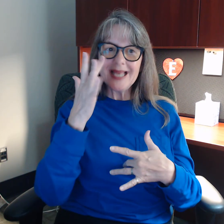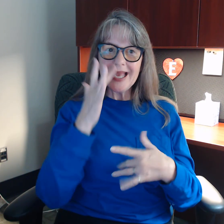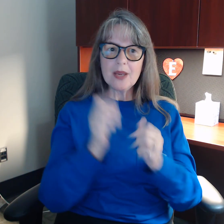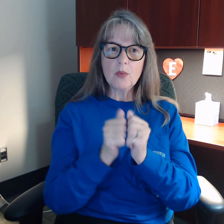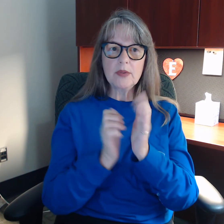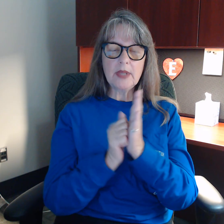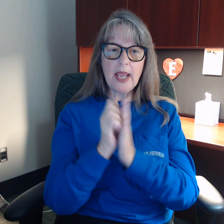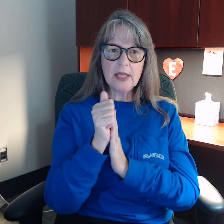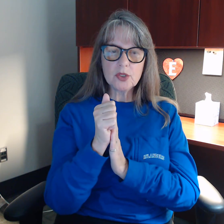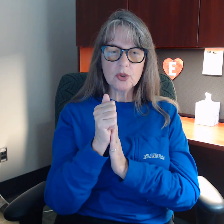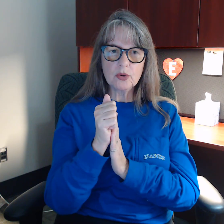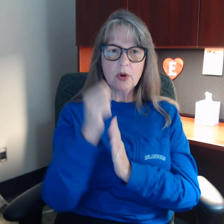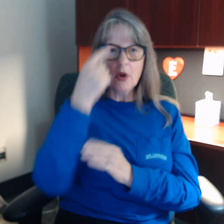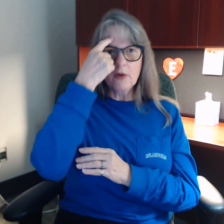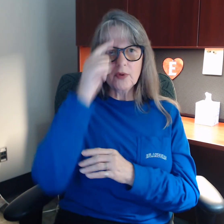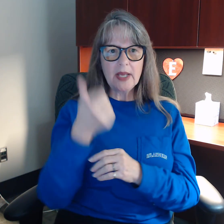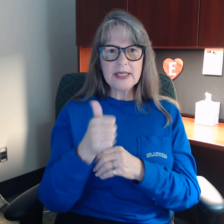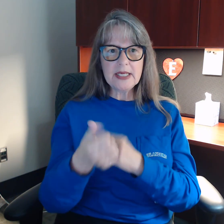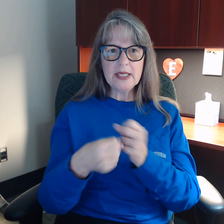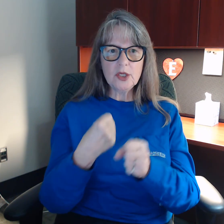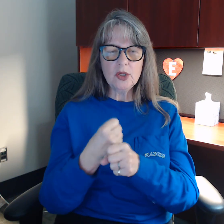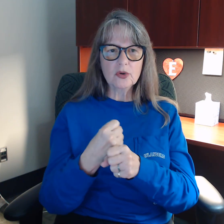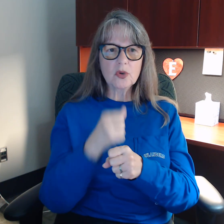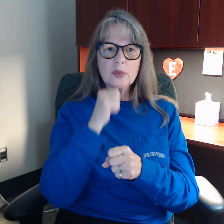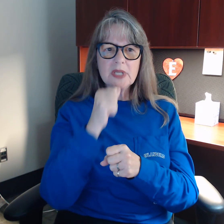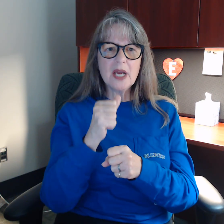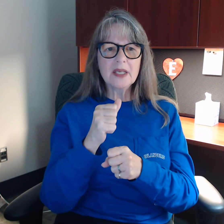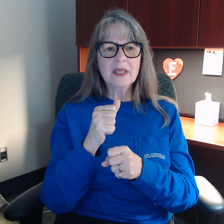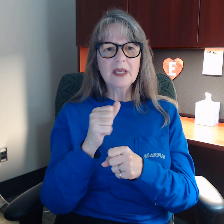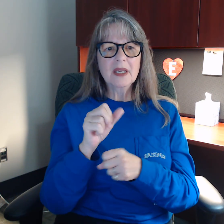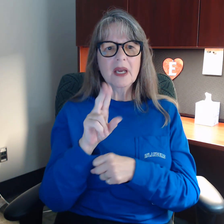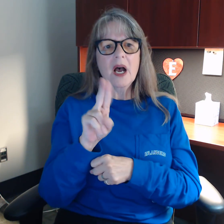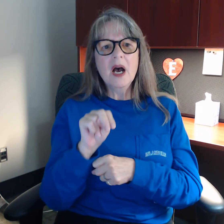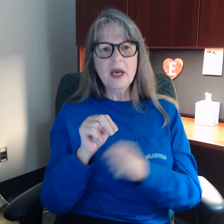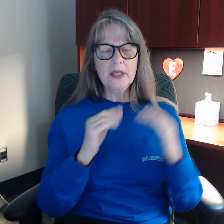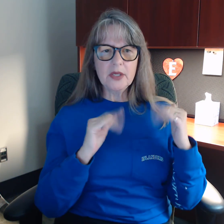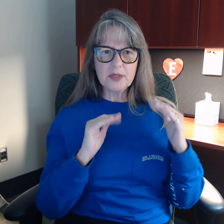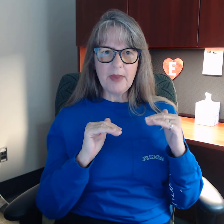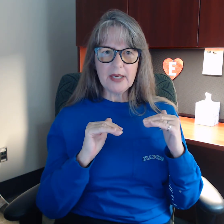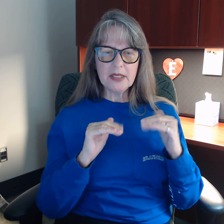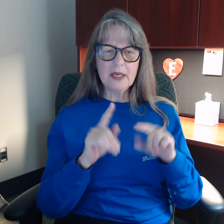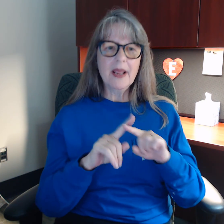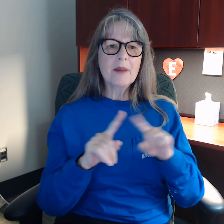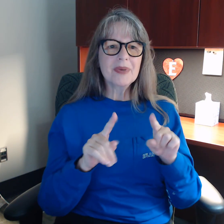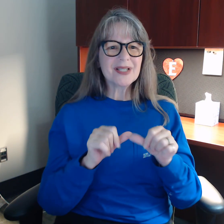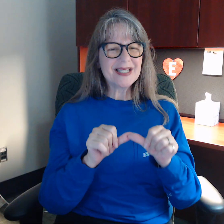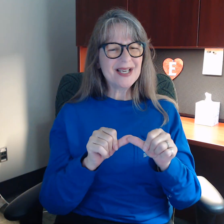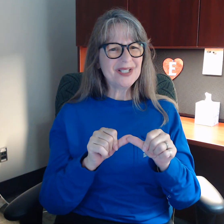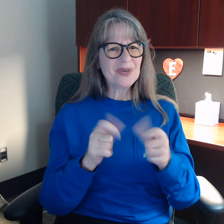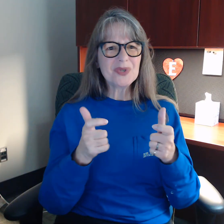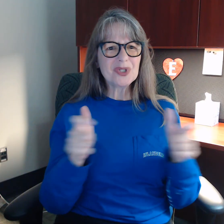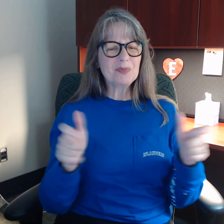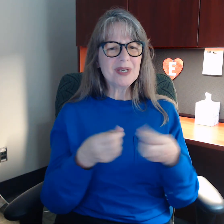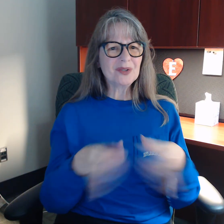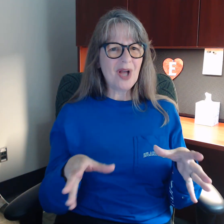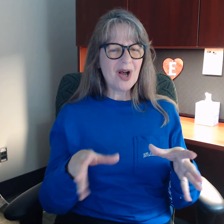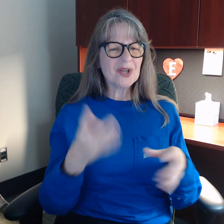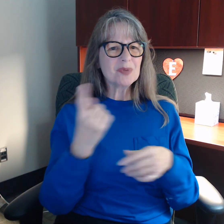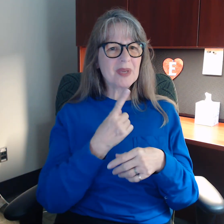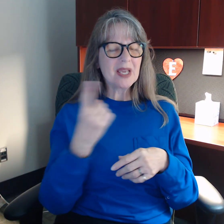sick with cancer for like 10 years. So it was not unexpected, but still it was this big loss